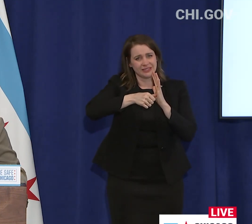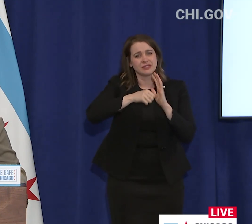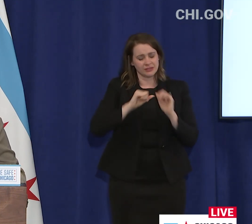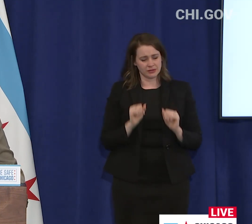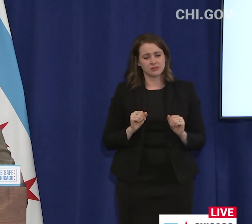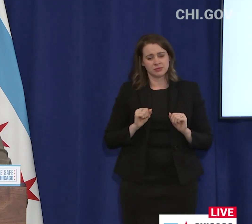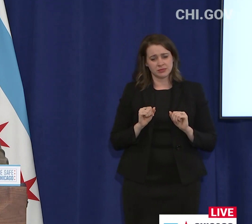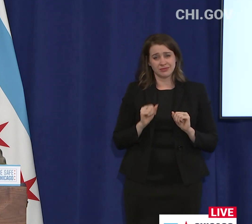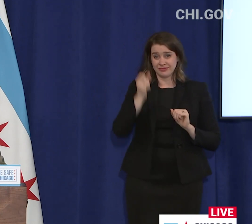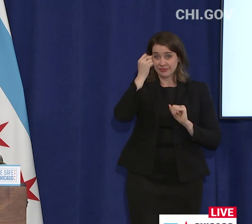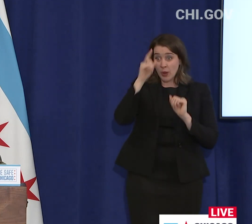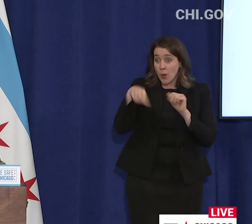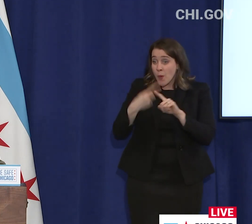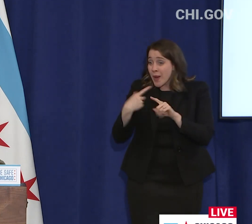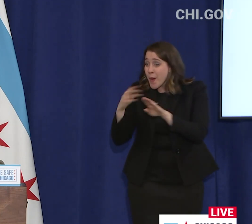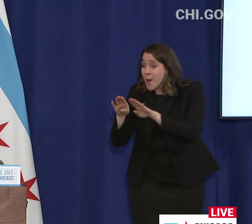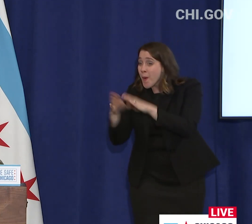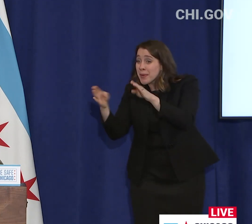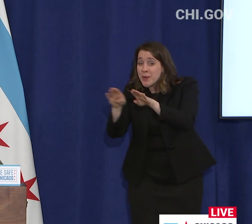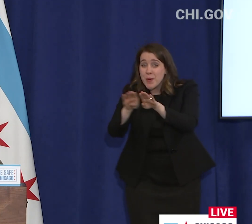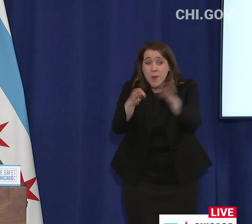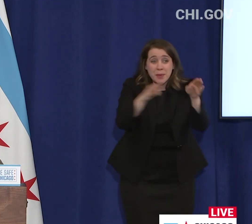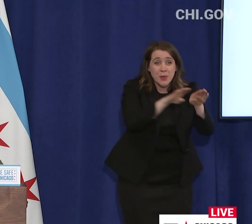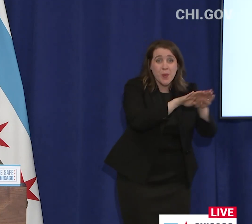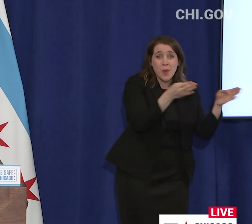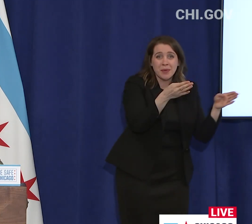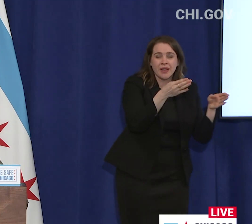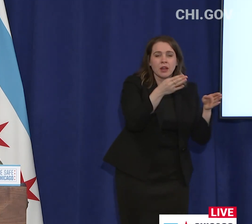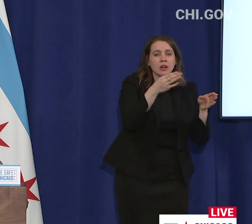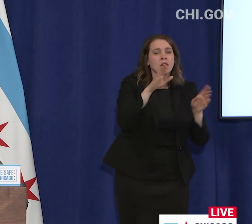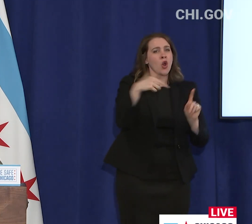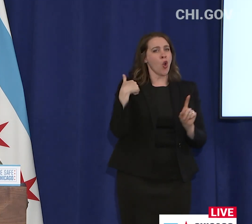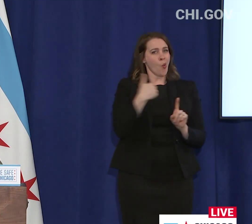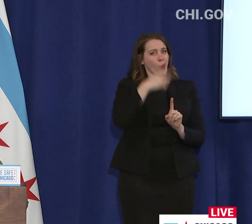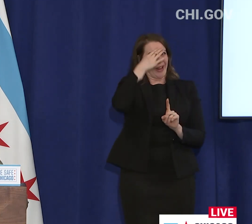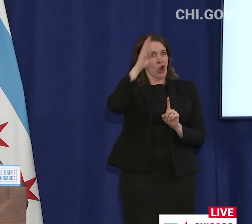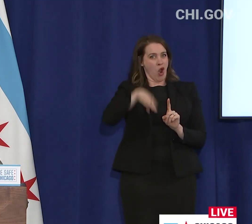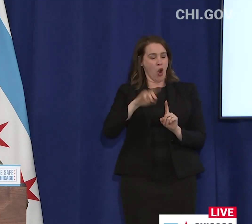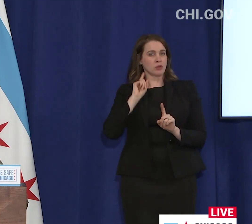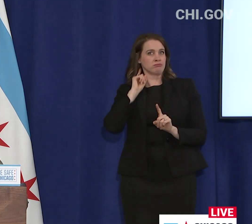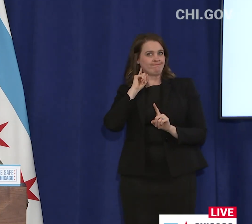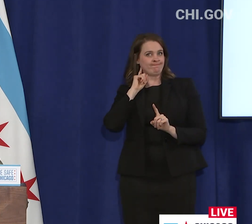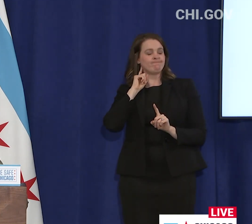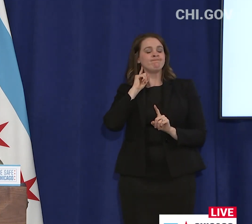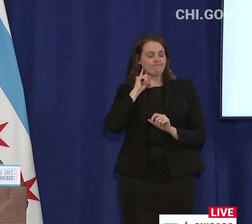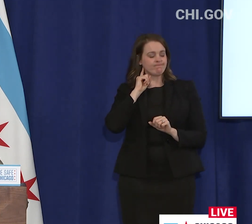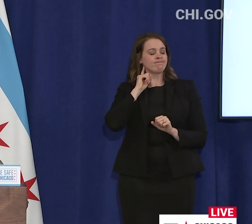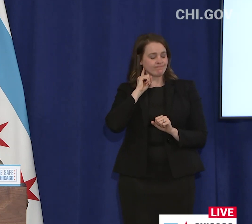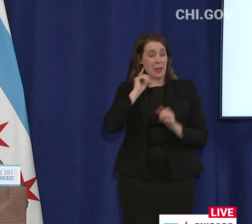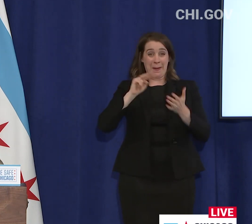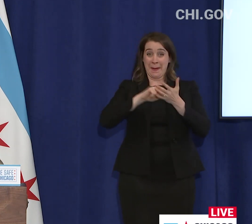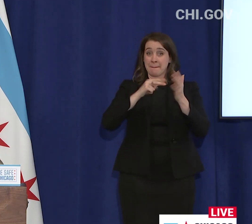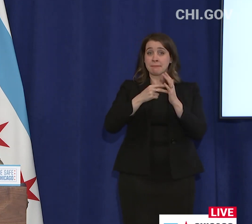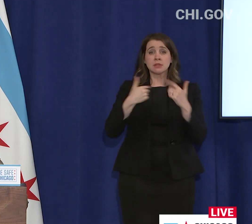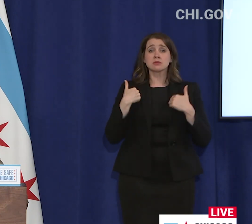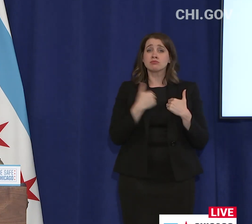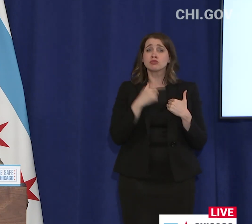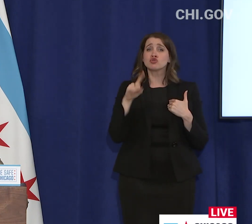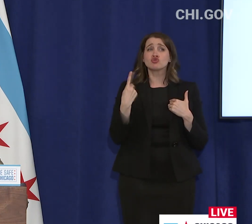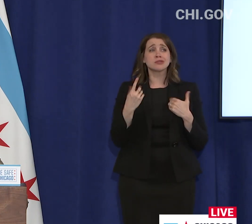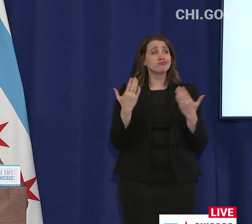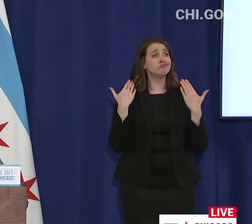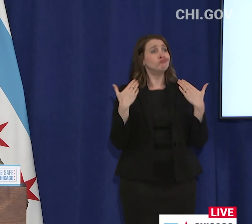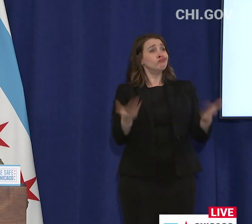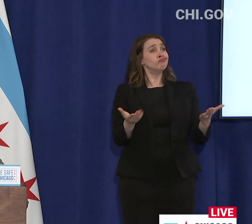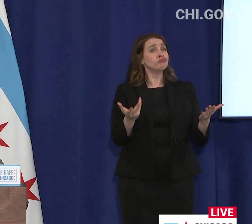please understand that we're doing so with the full knowledge that we cannot totally eliminate